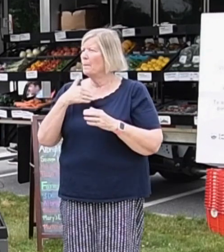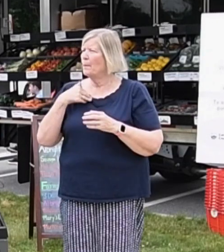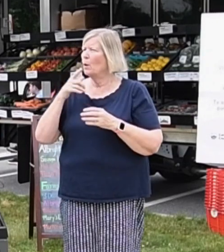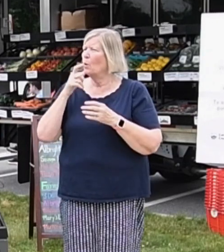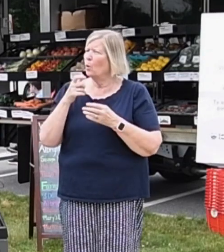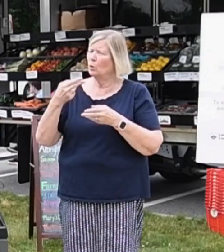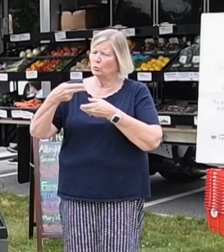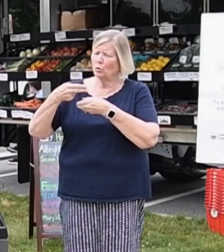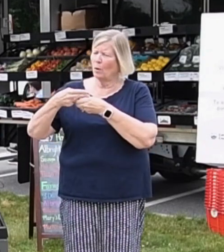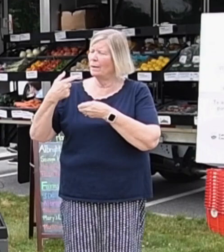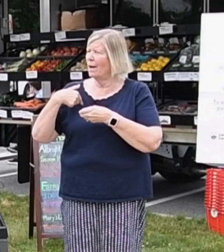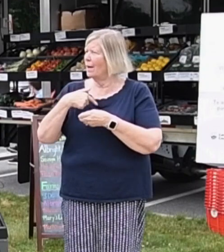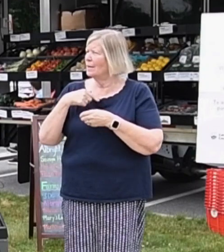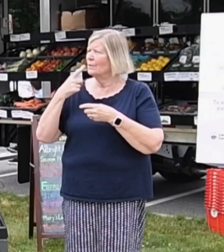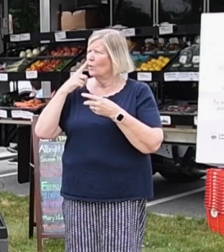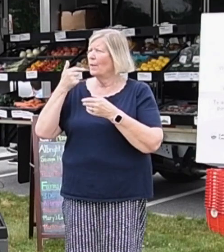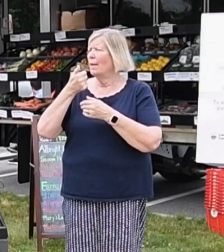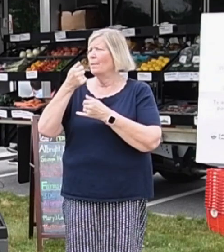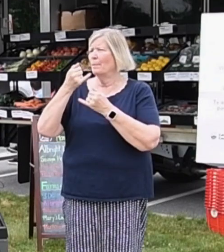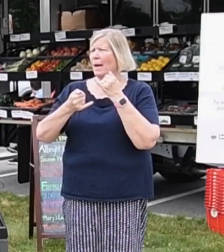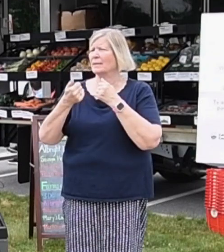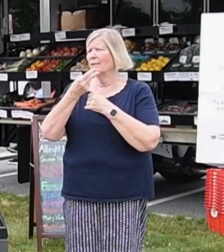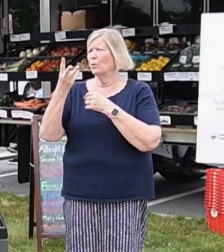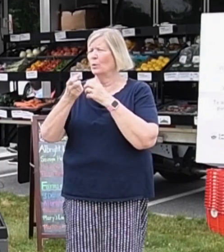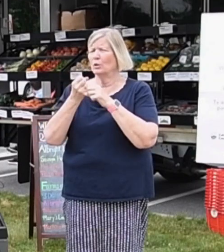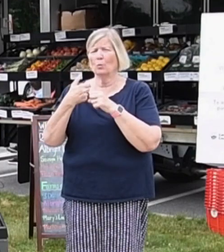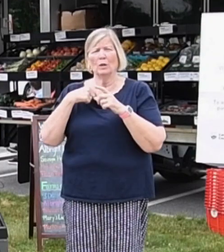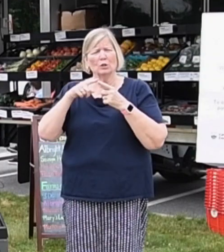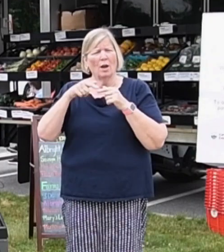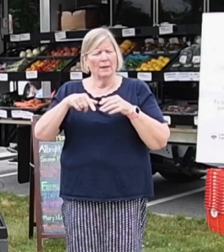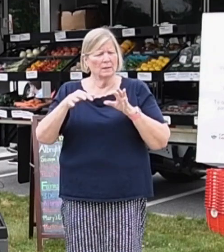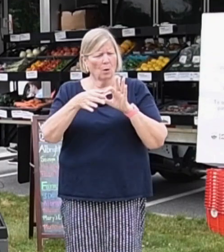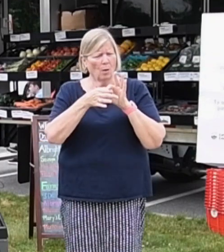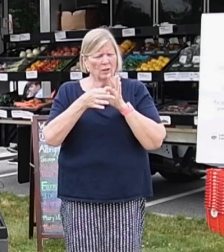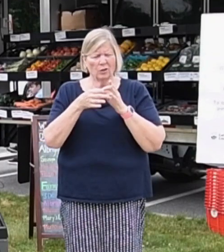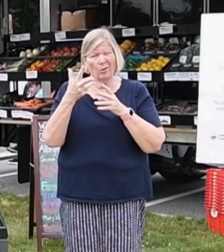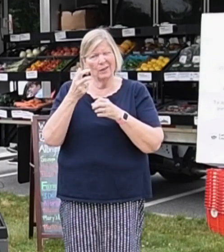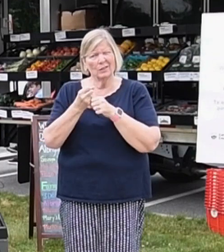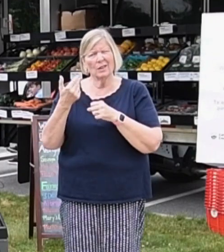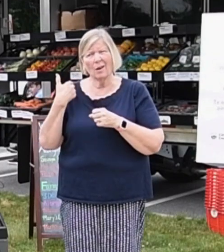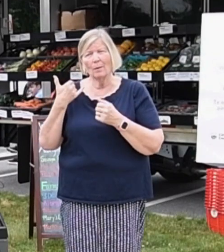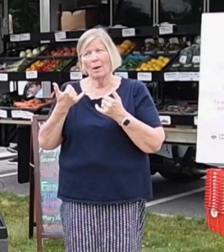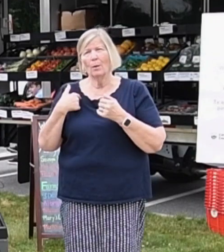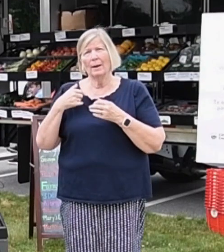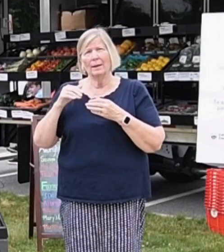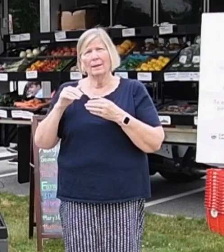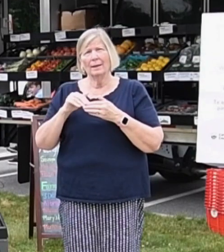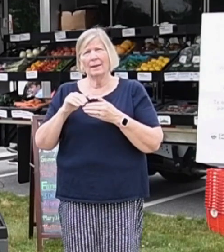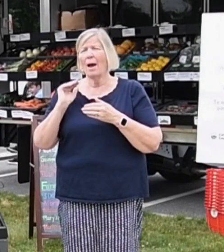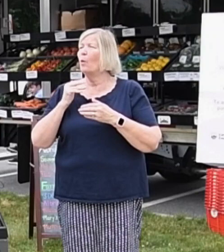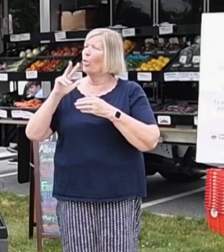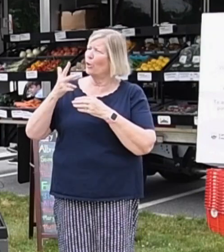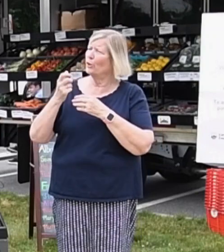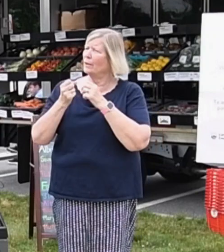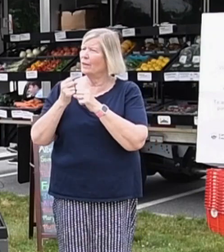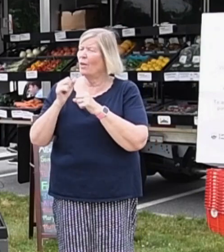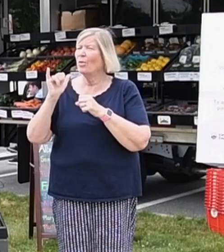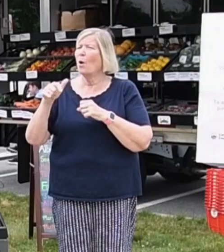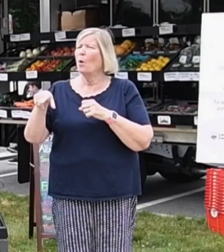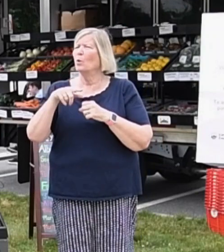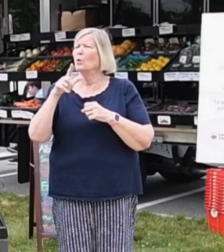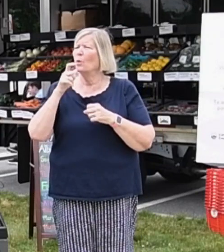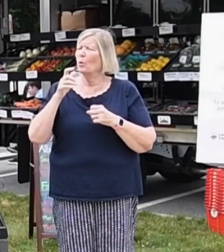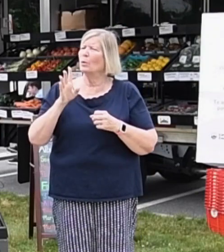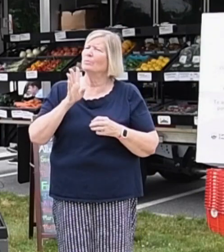with us over the past several years. We started this coalition 3 years ago, so we're actually in our third year. Those who have raised